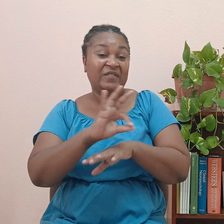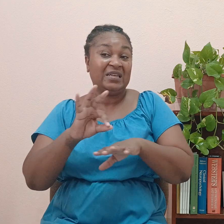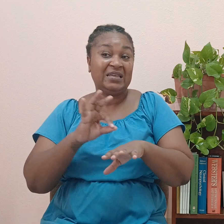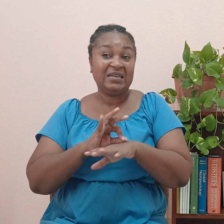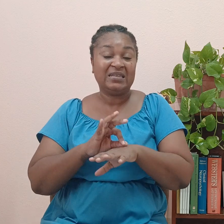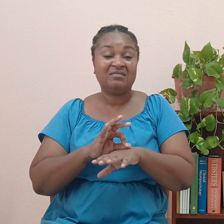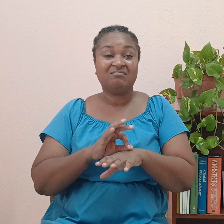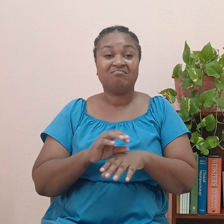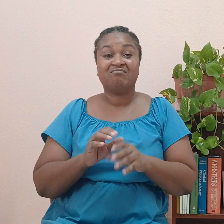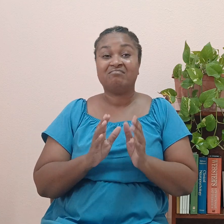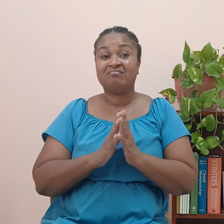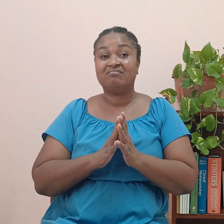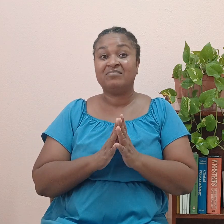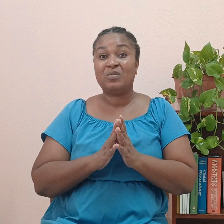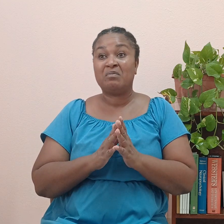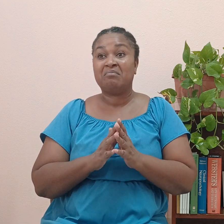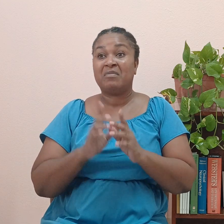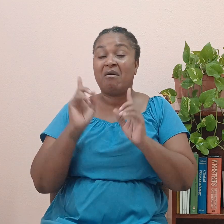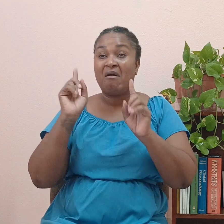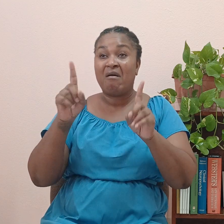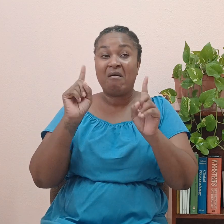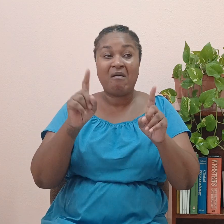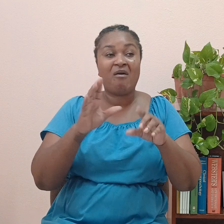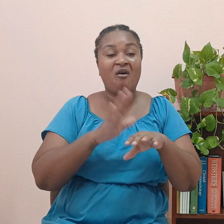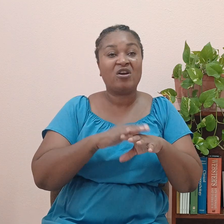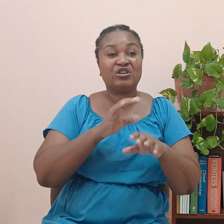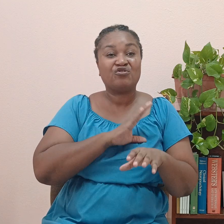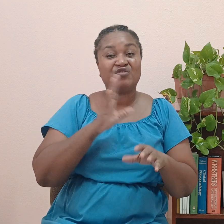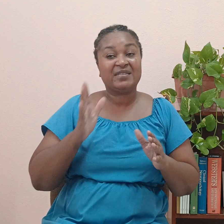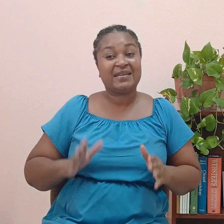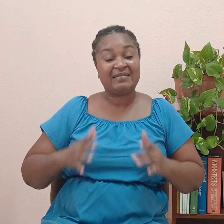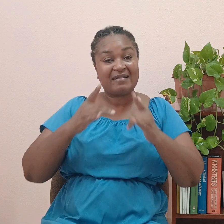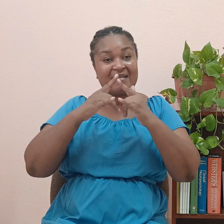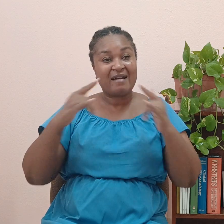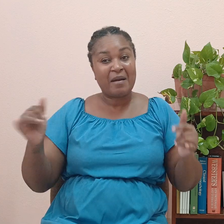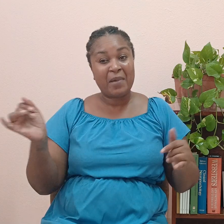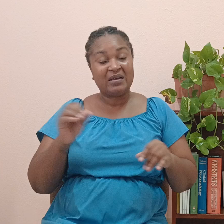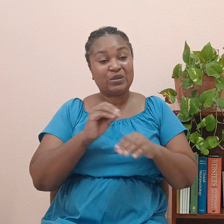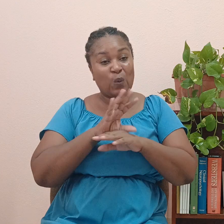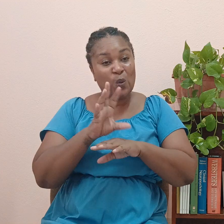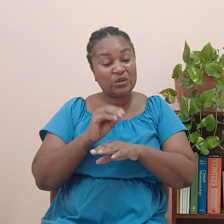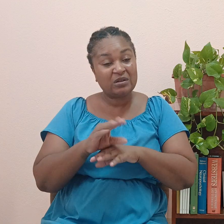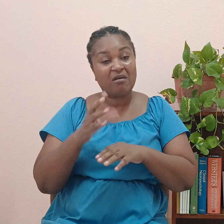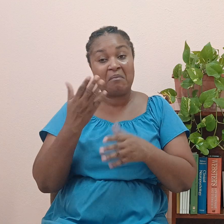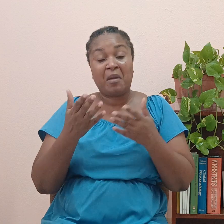or going to a Christian camp as a counselor or teacher.